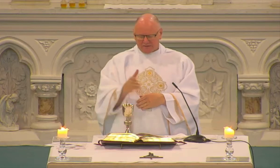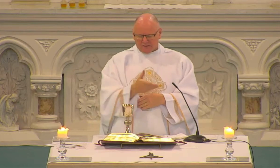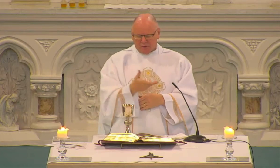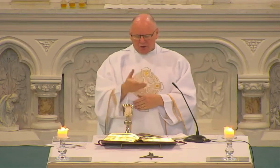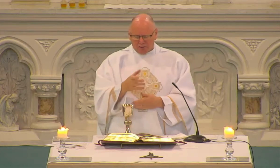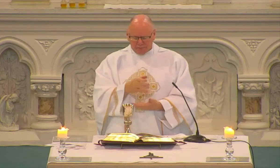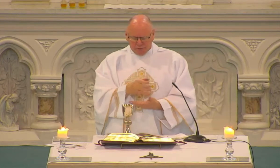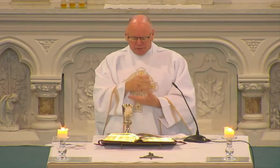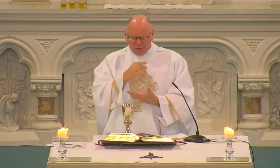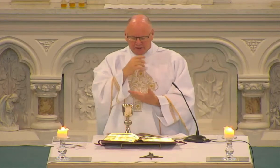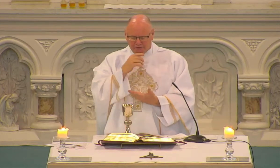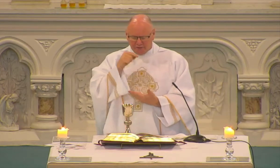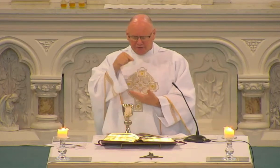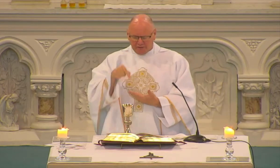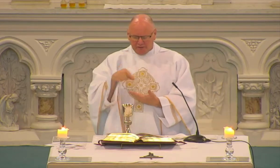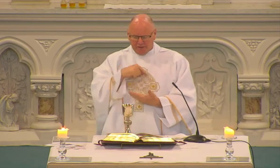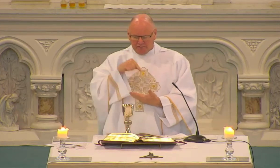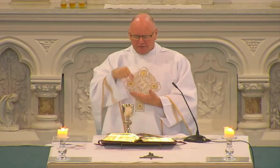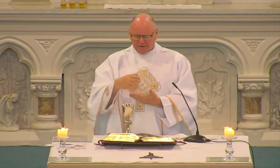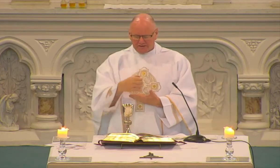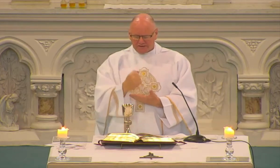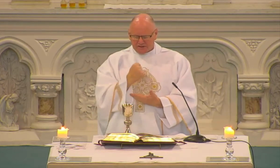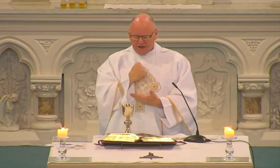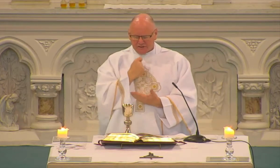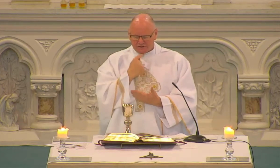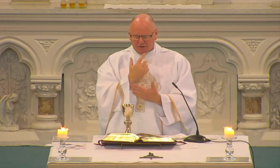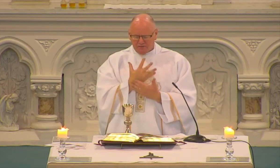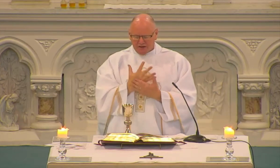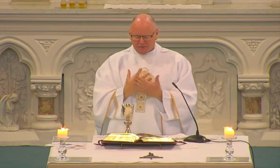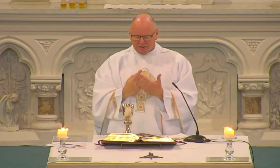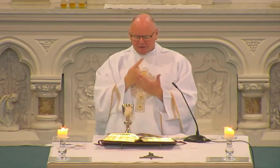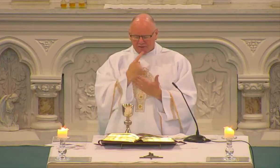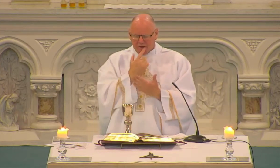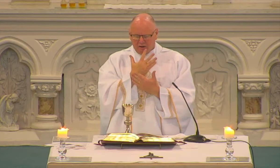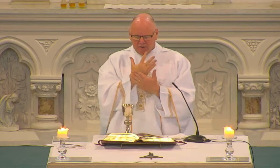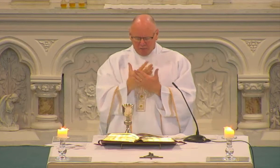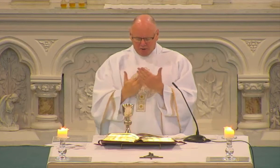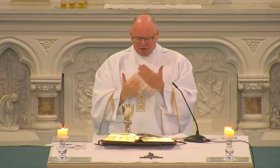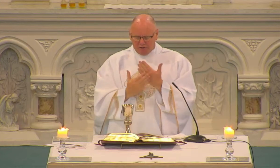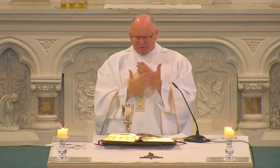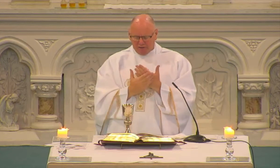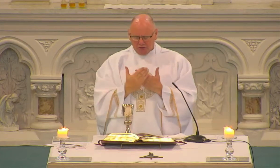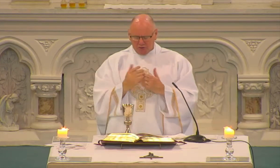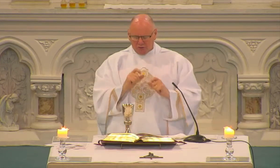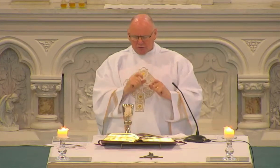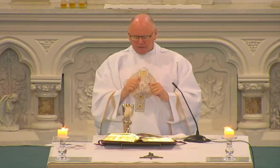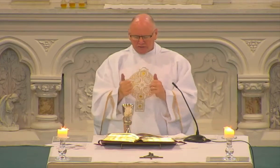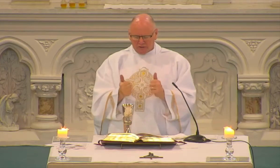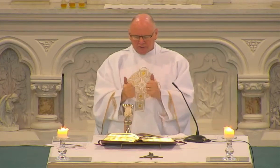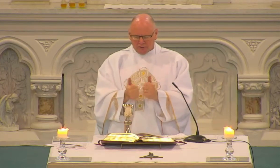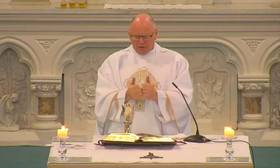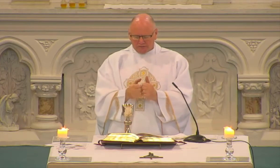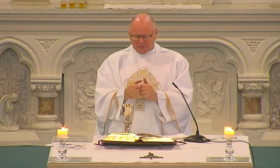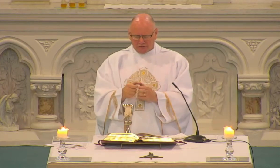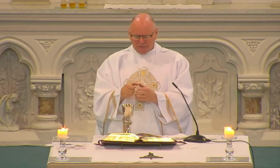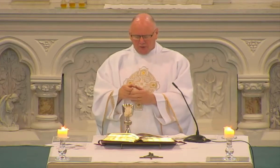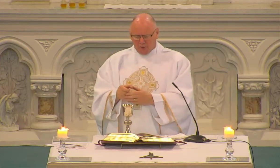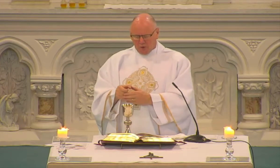all of you, and drink from it, for this is the chalice of my blood, the blood of the new and eternal covenant, which will